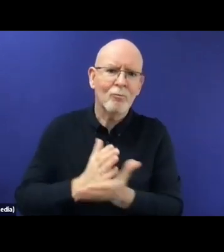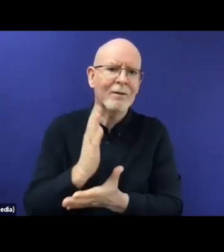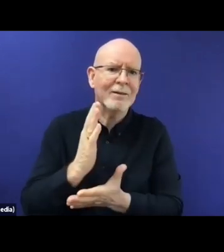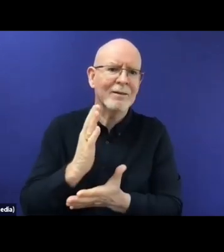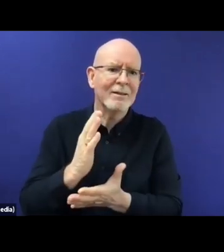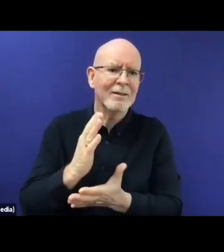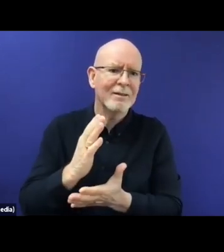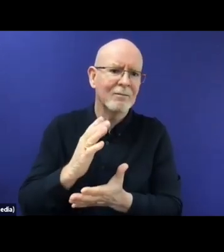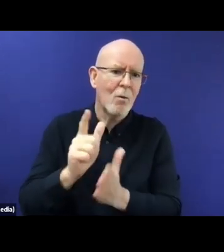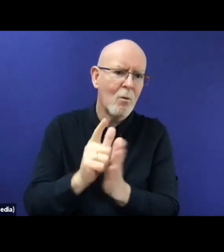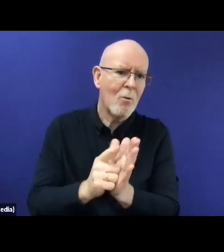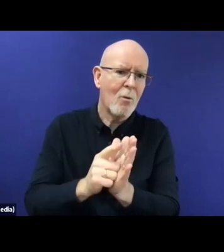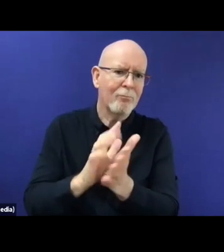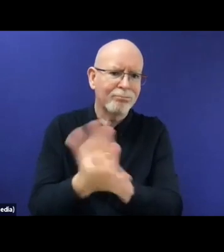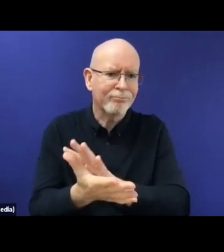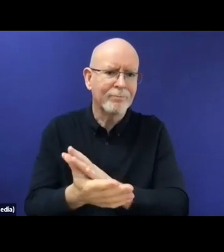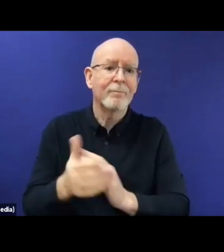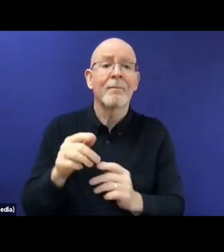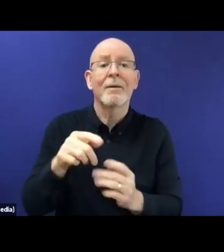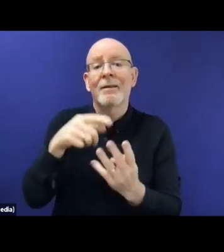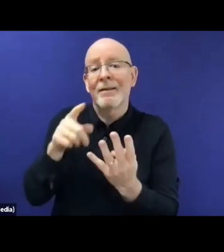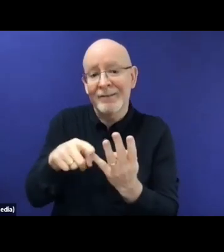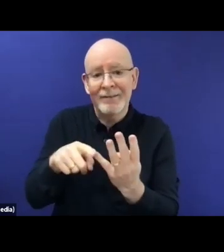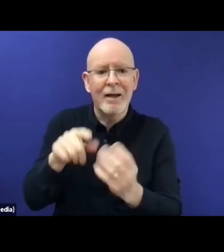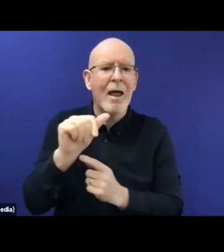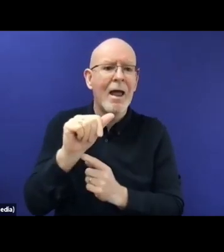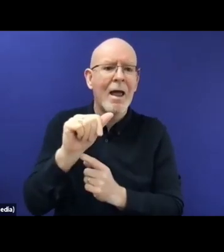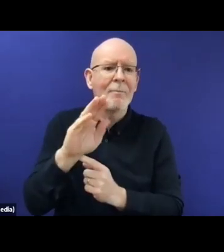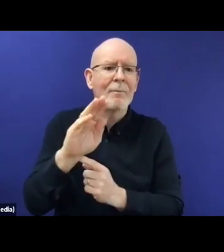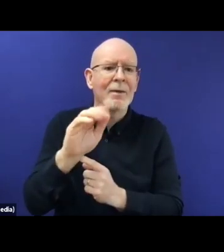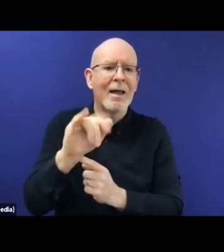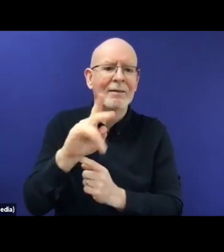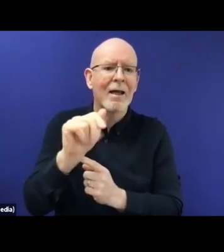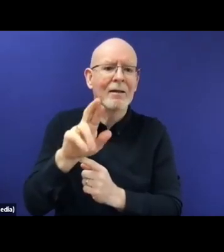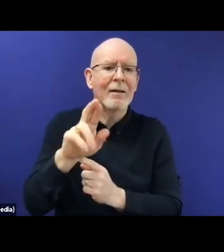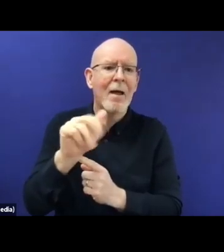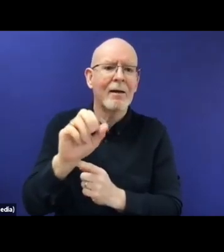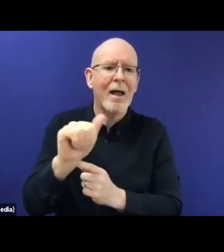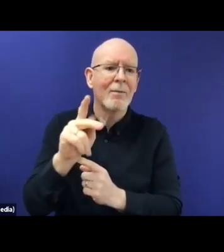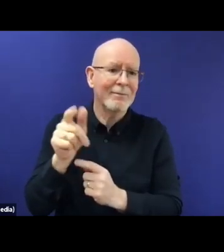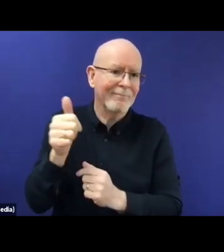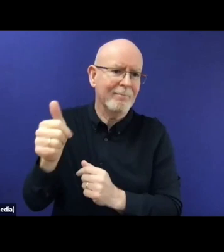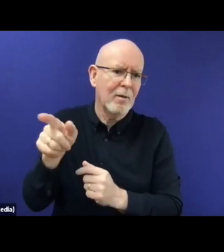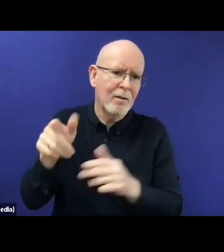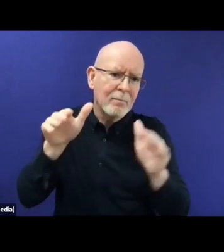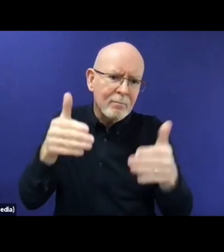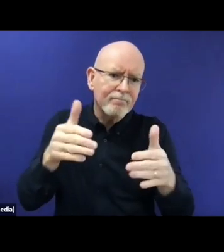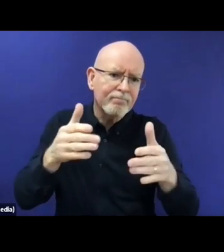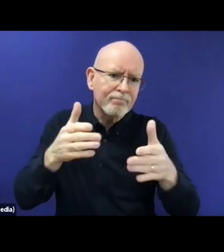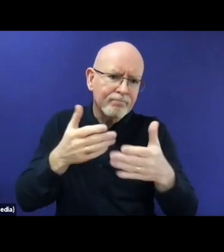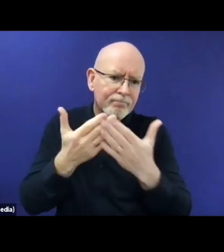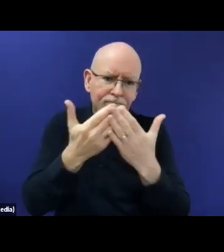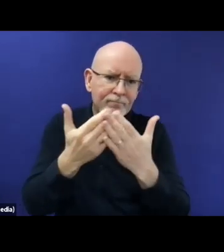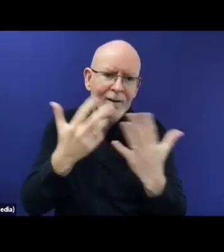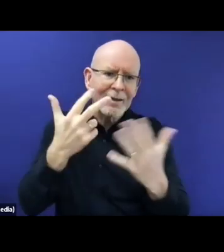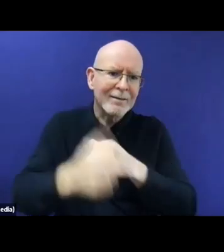research assistant with BHER and the Connected Learning in Crisis Consortium, CLCC, where he was able to